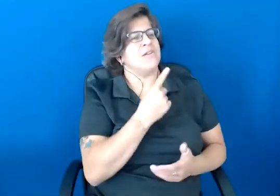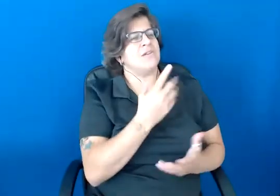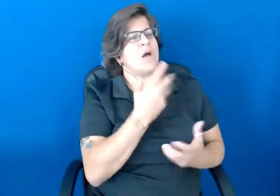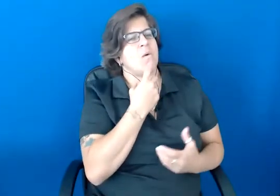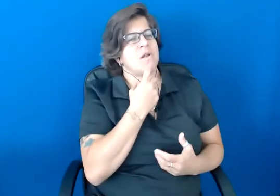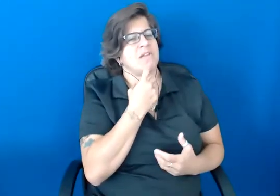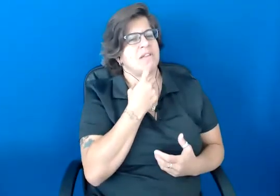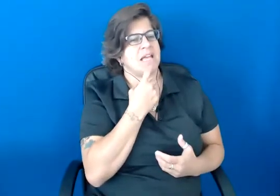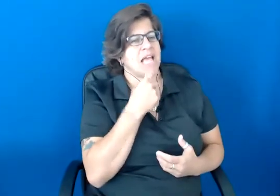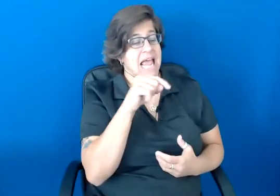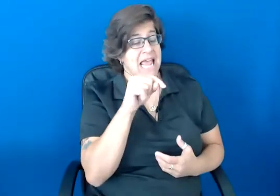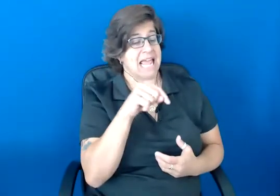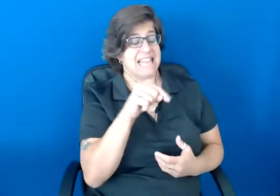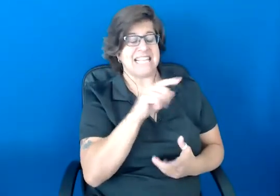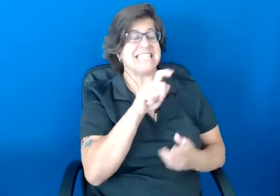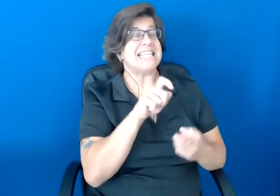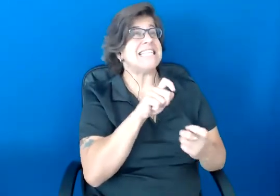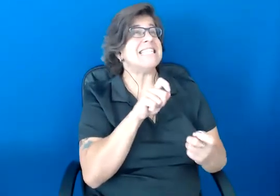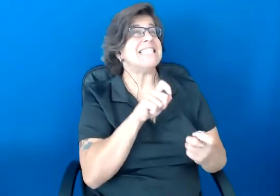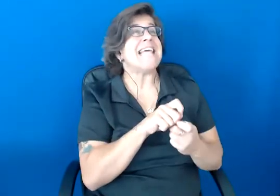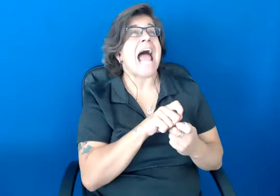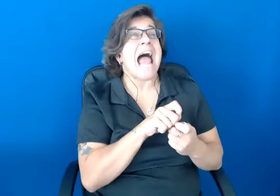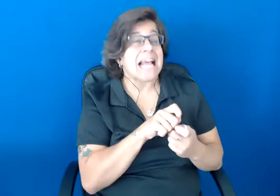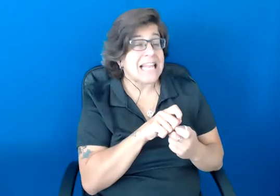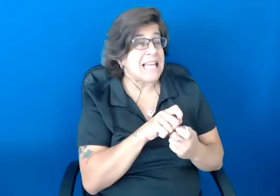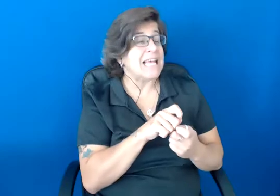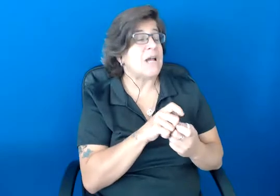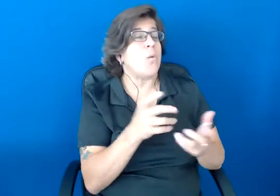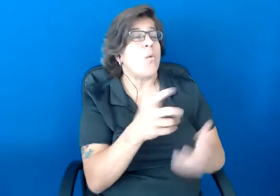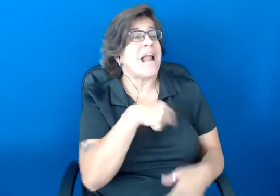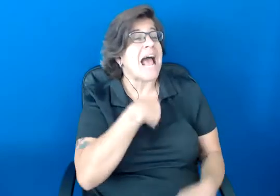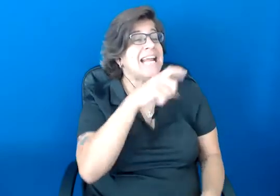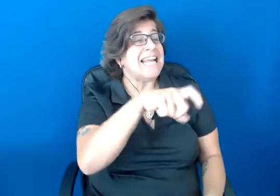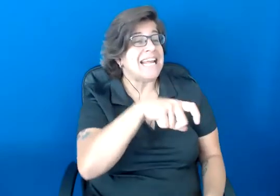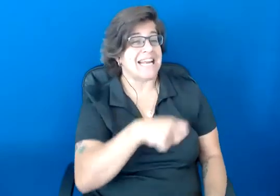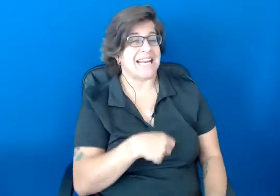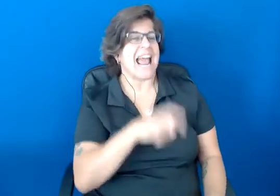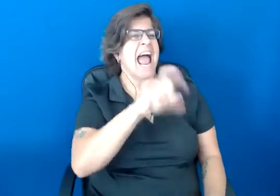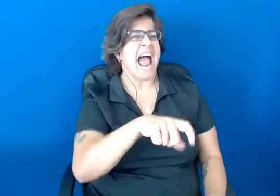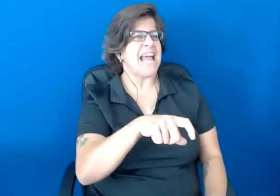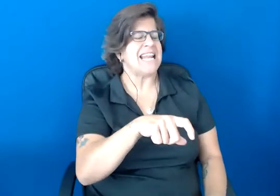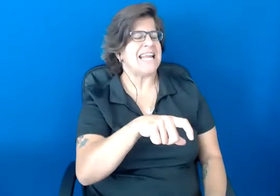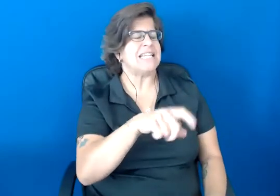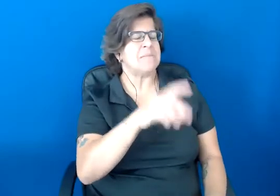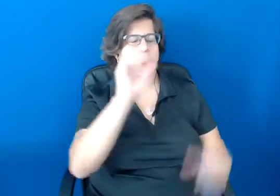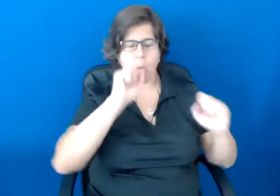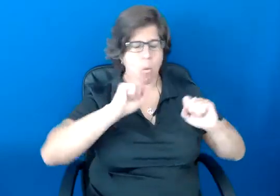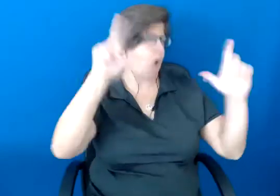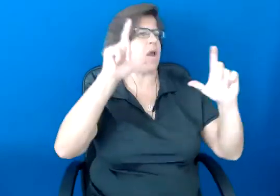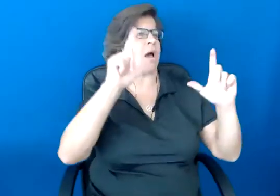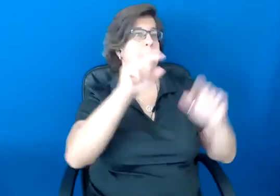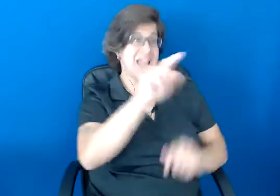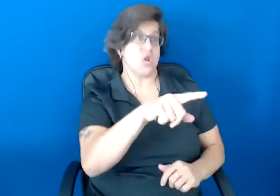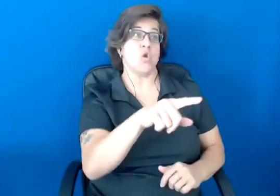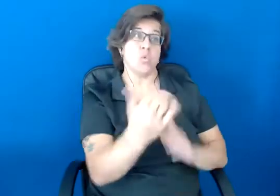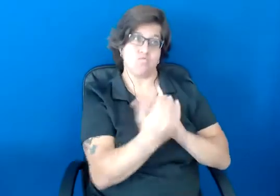that it was exactly what I needed. I need to be punched in the head, and you gave me a punch in the